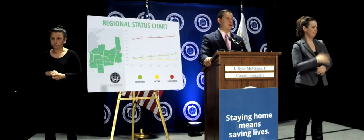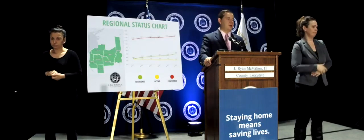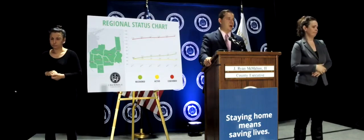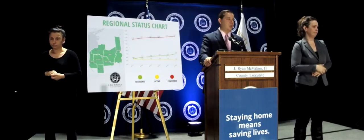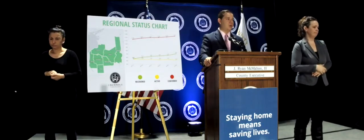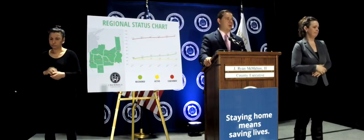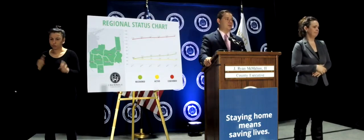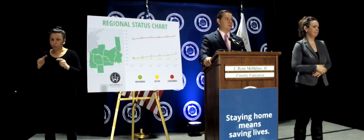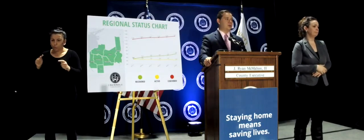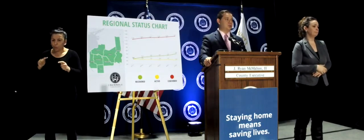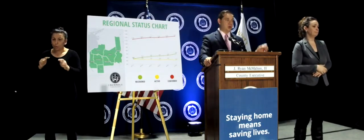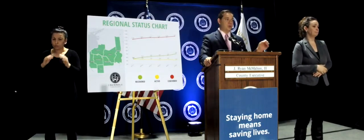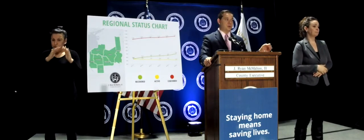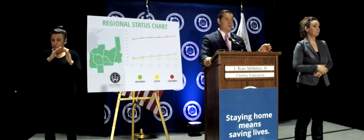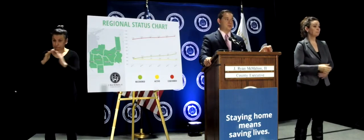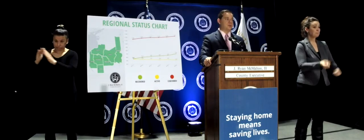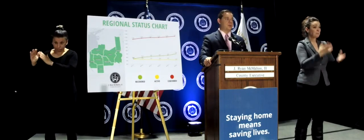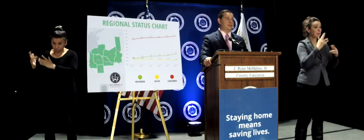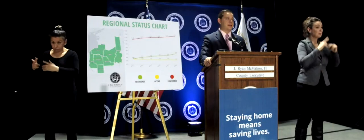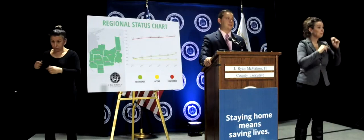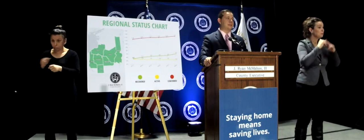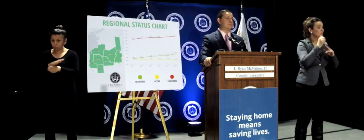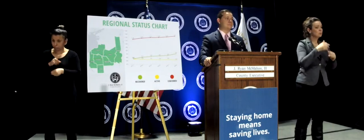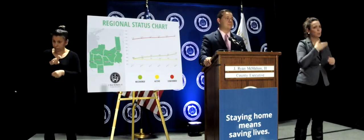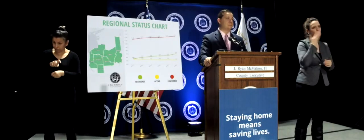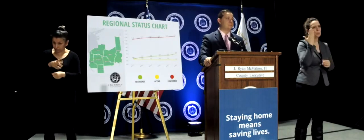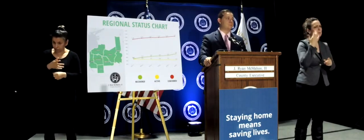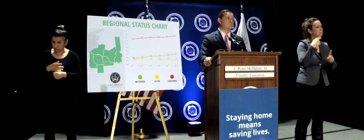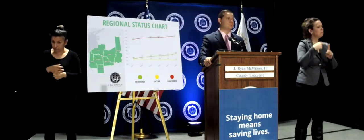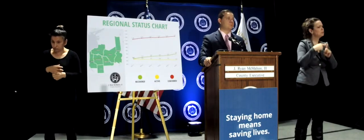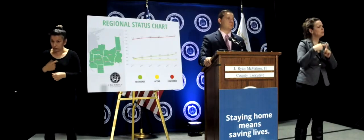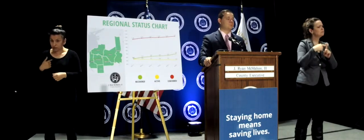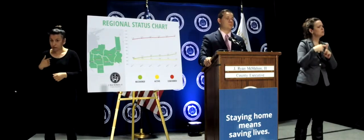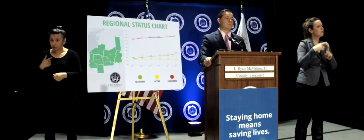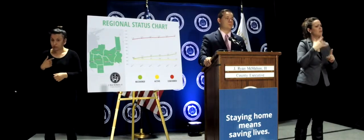there. We want to make sure the risk isn't there by testing.